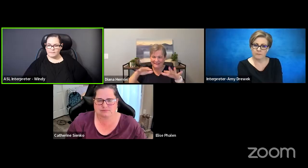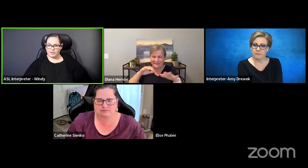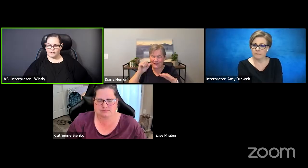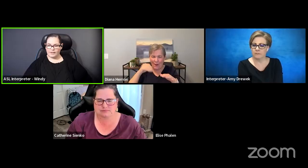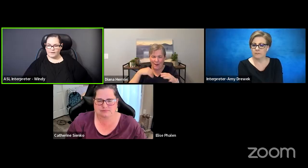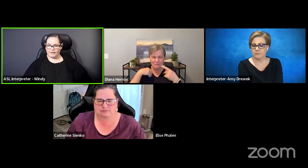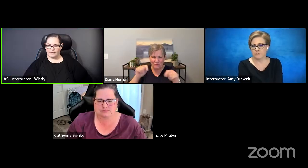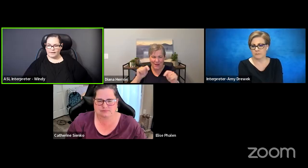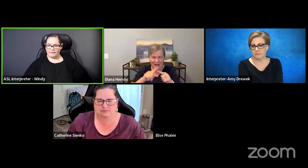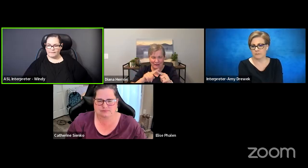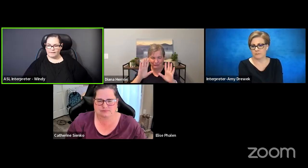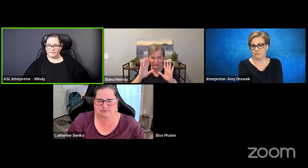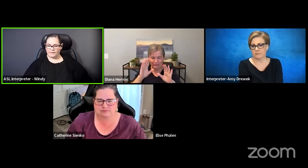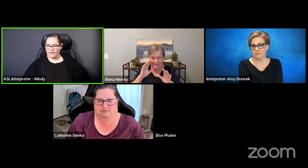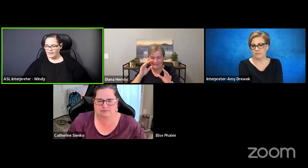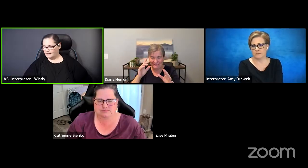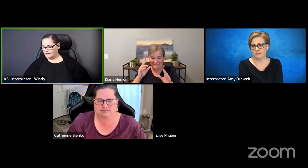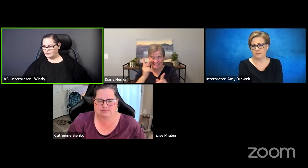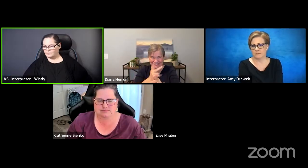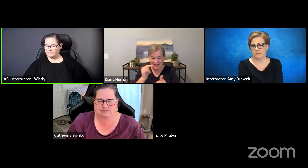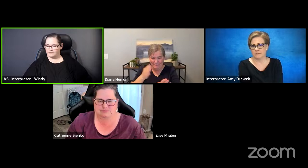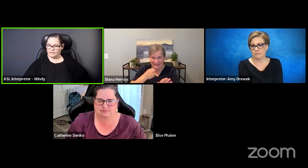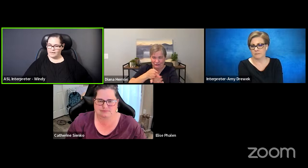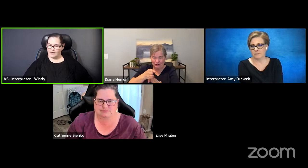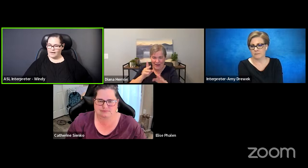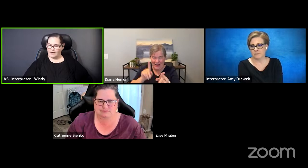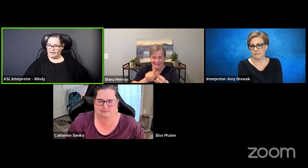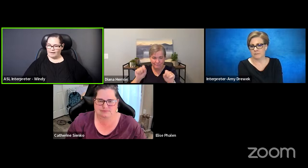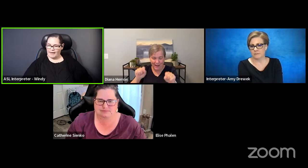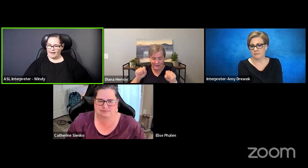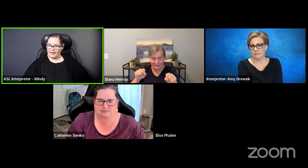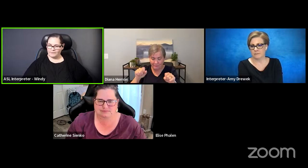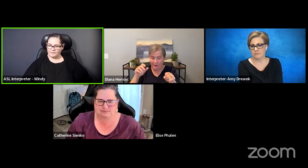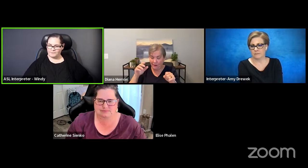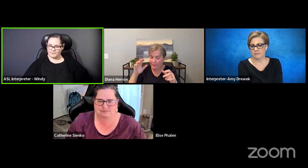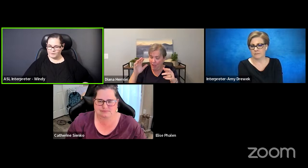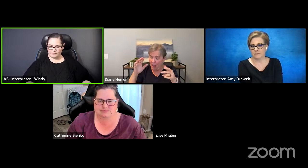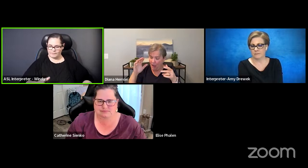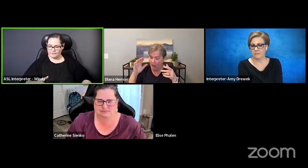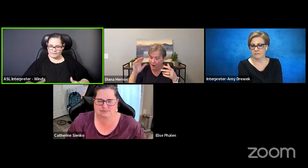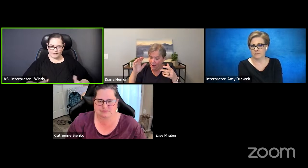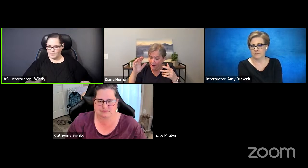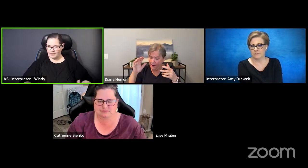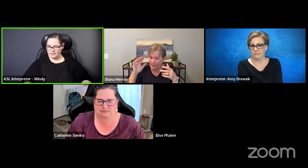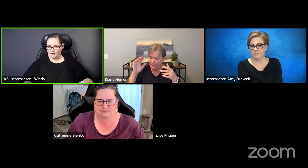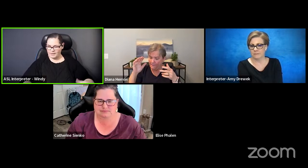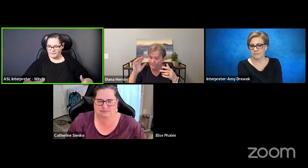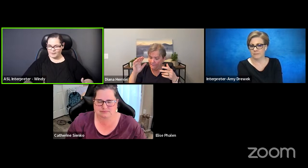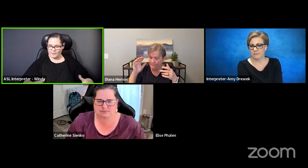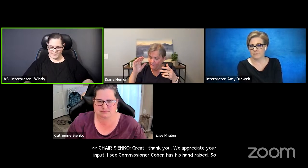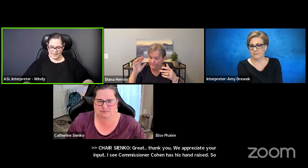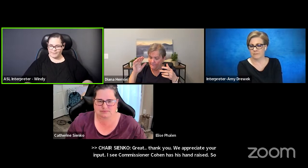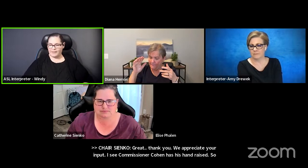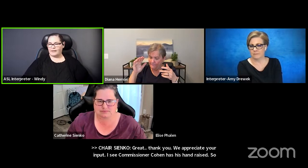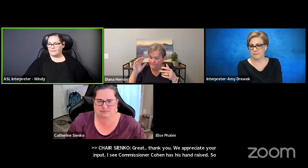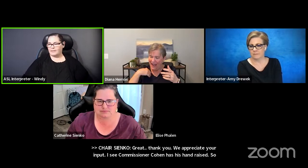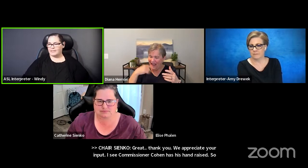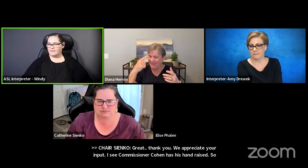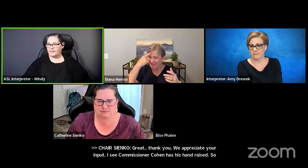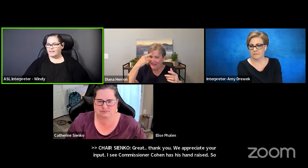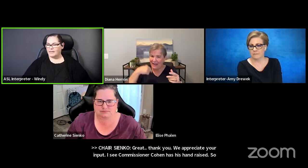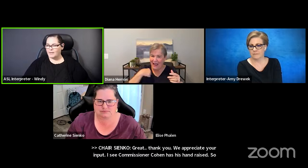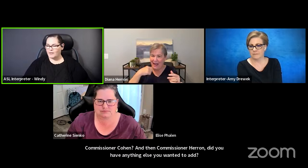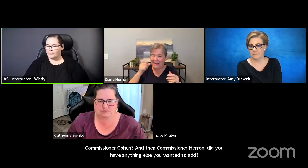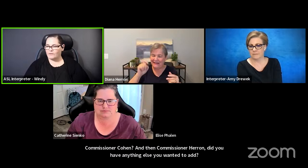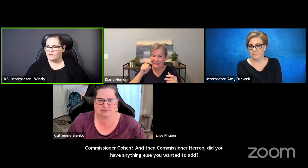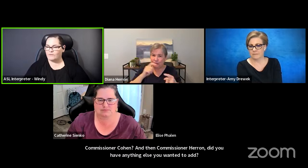This is Commissioner Herron. I have gotten a little out of sorts trying to figure out where I'm at, but let's